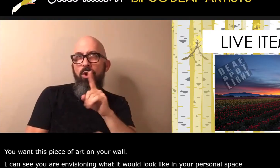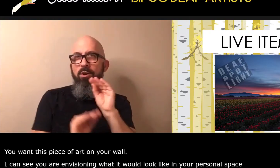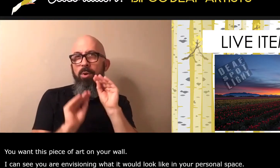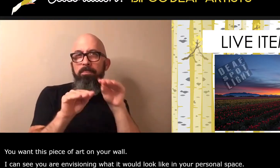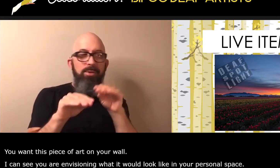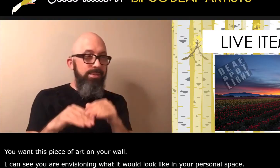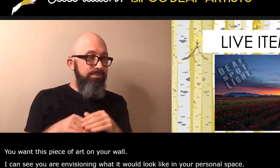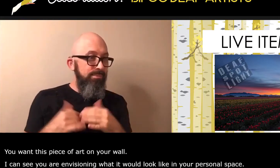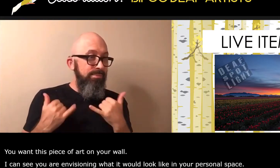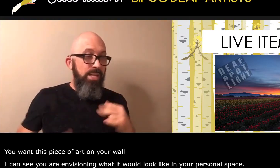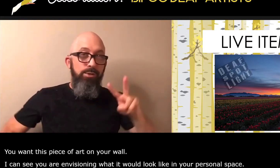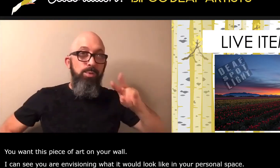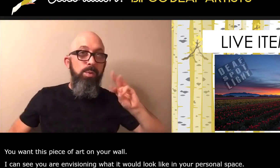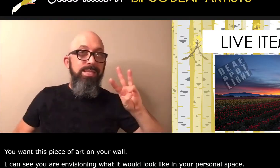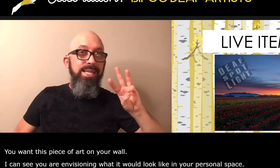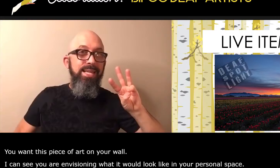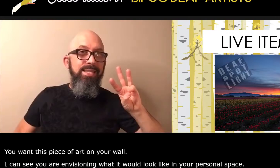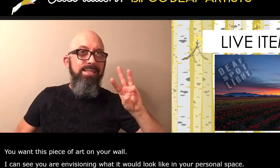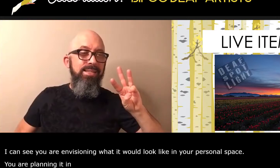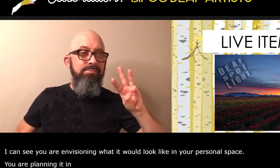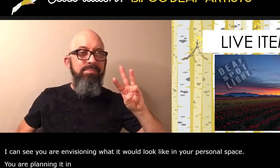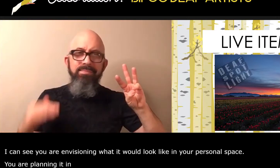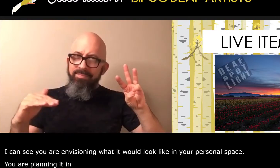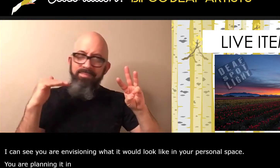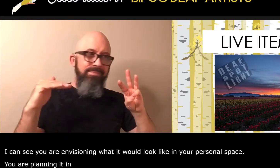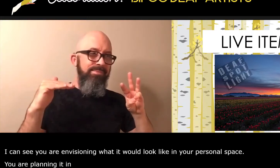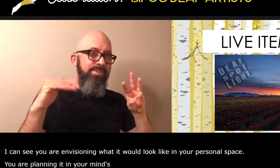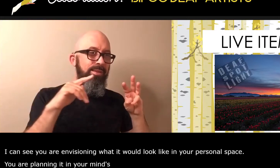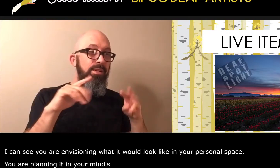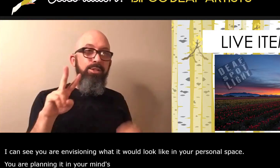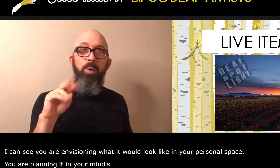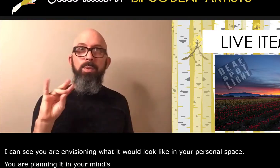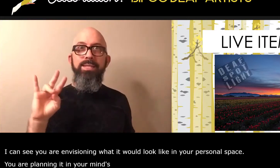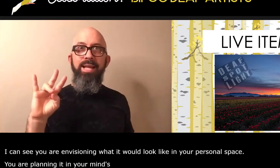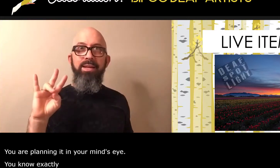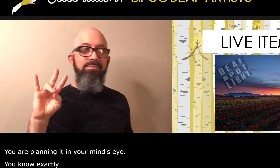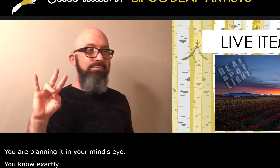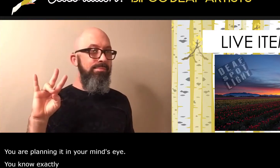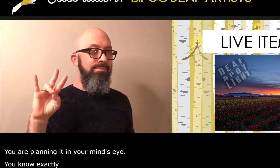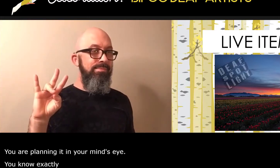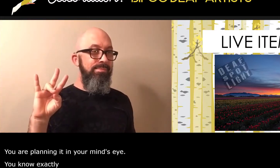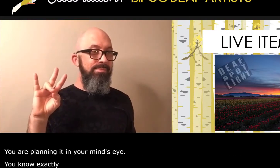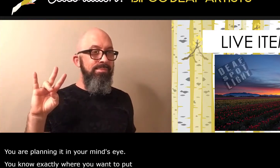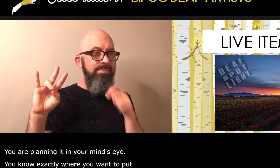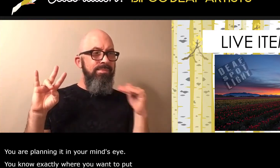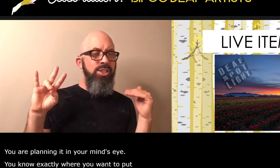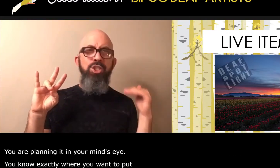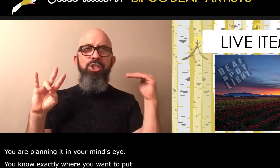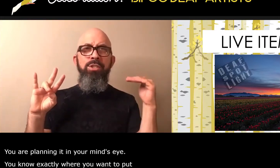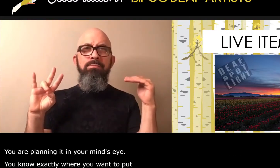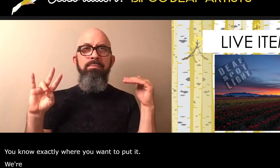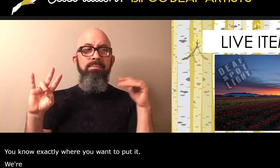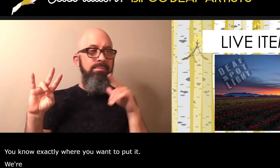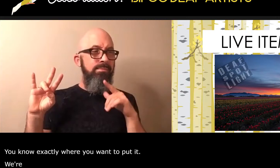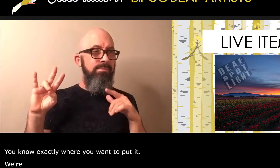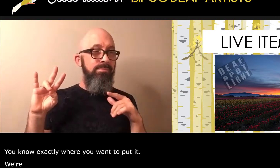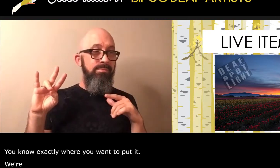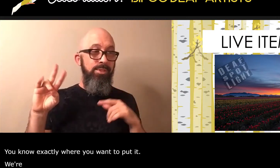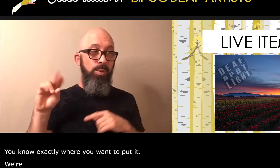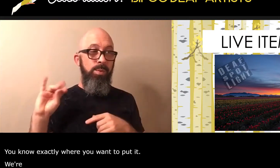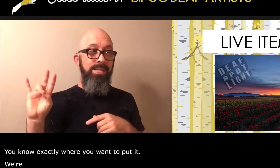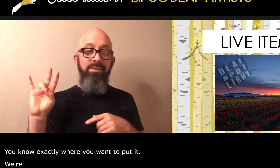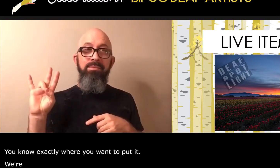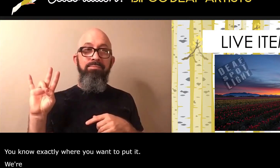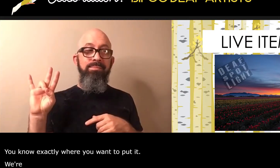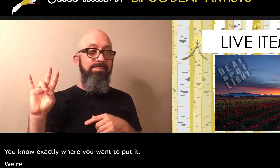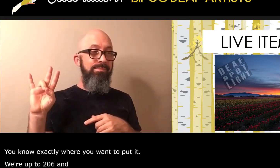You're planning it in your mind's eye. You know exactly where you want to put it. We're up at 206, and now we're up to 207.